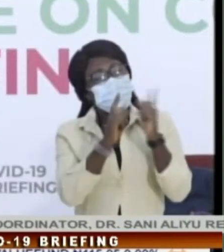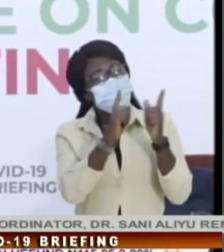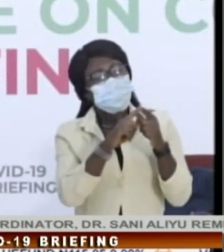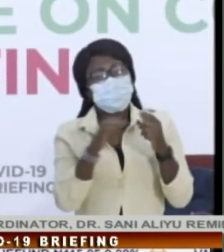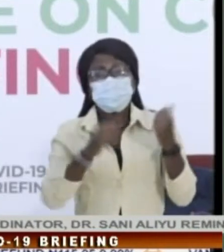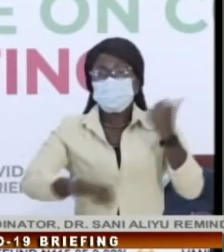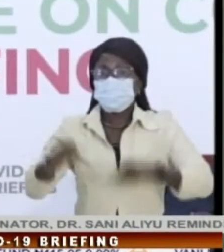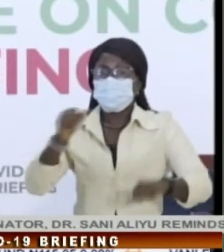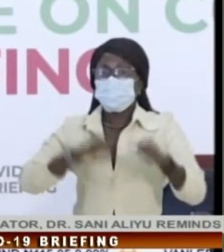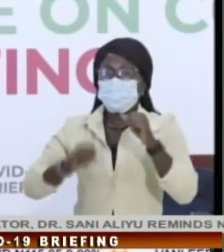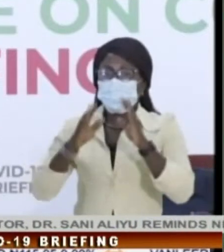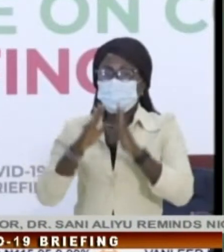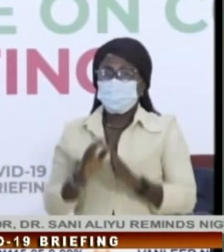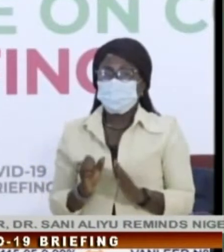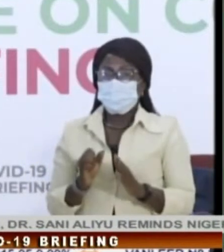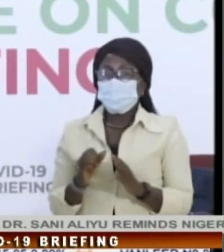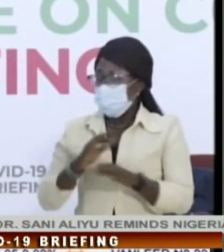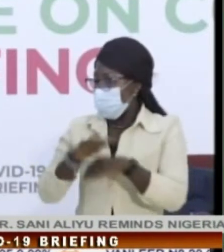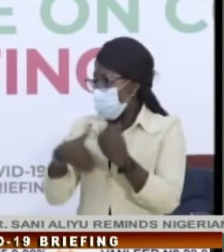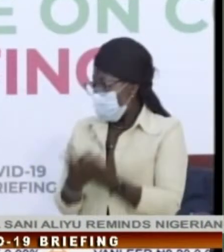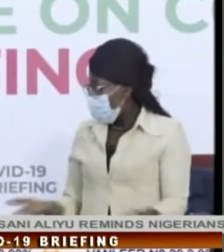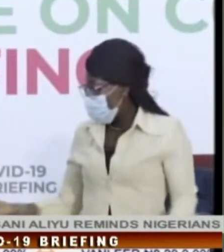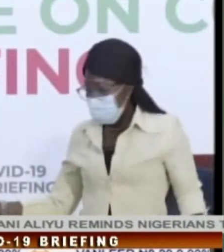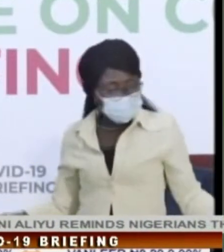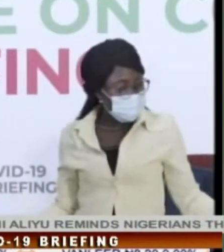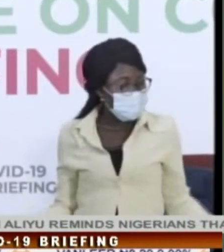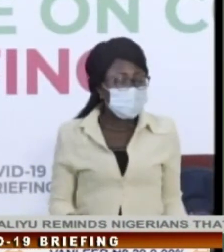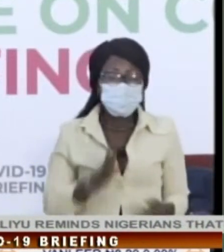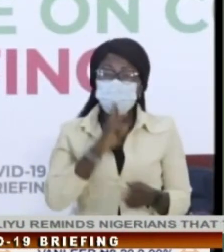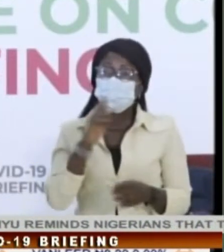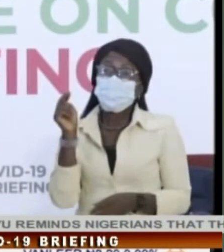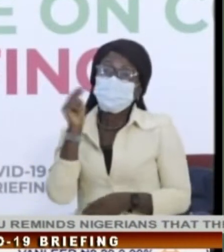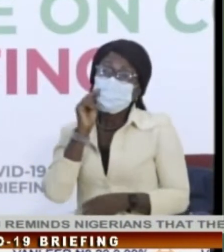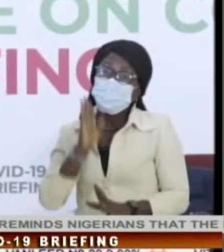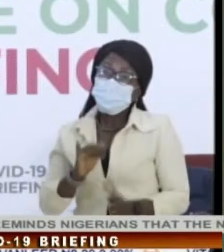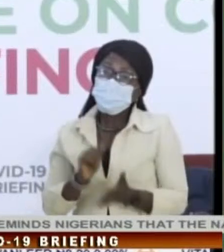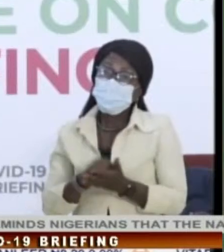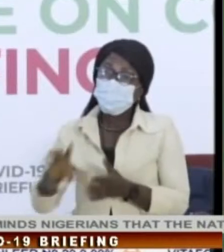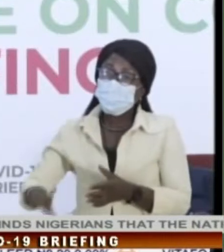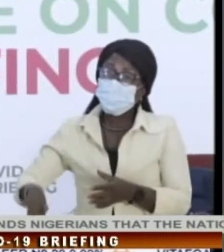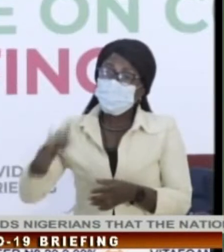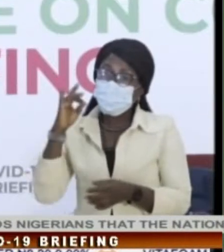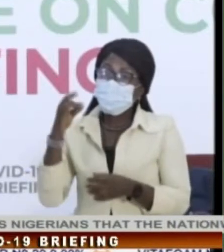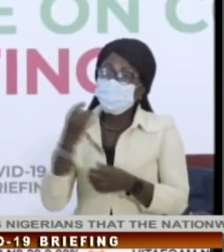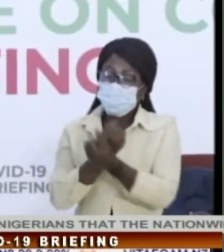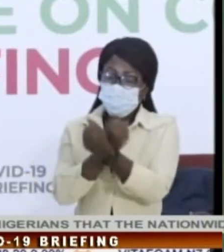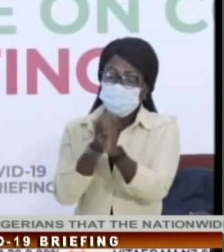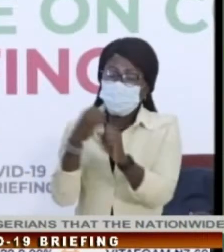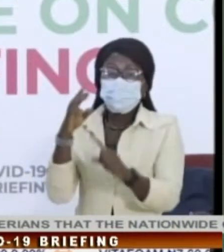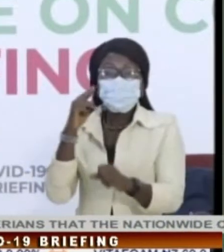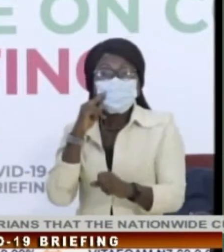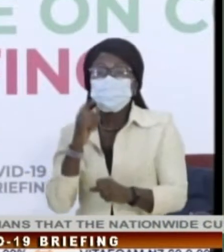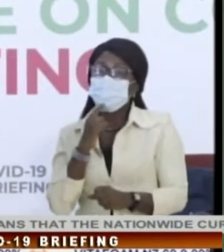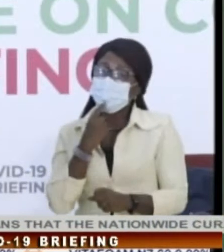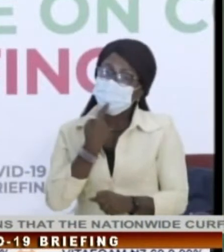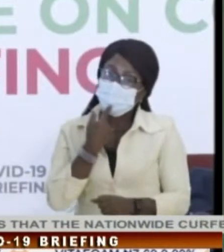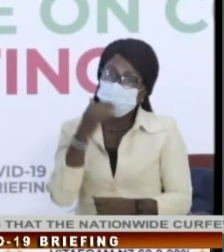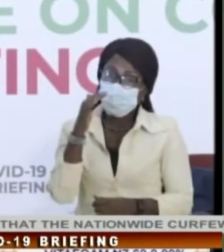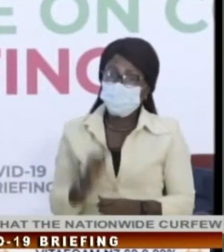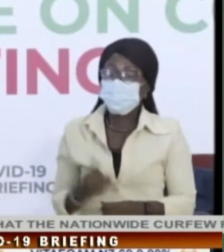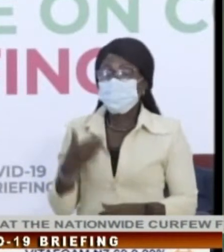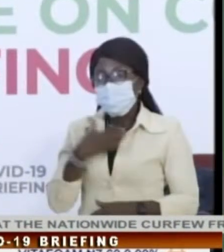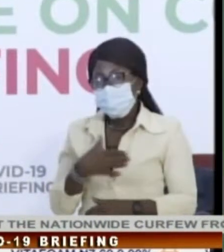here are Nigerians that take the issue of the safety of Nigerians very, very seriously. So please